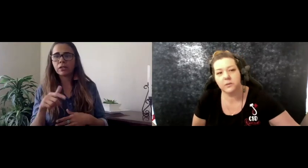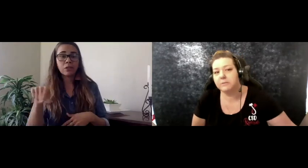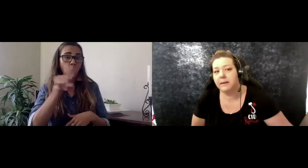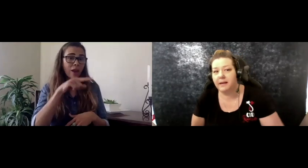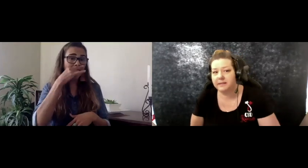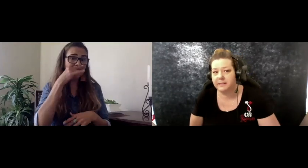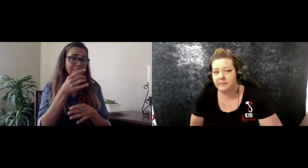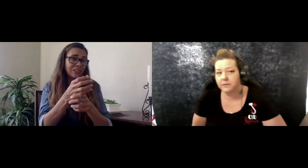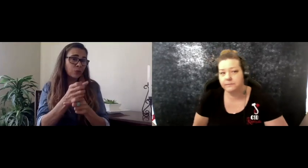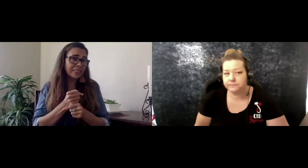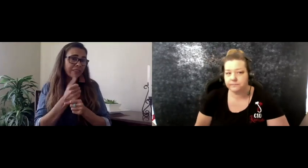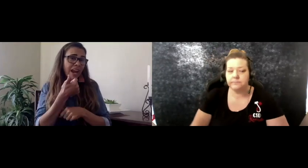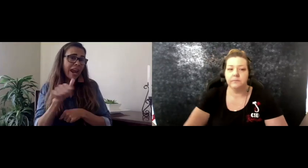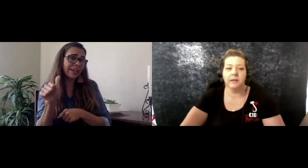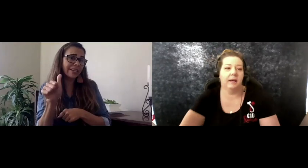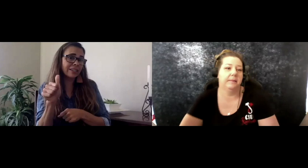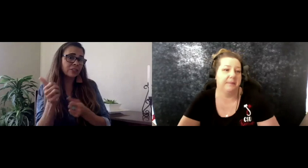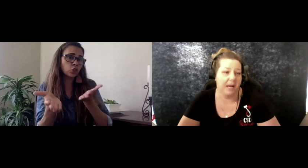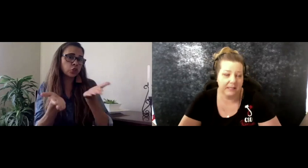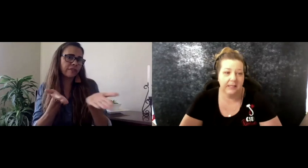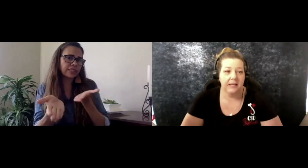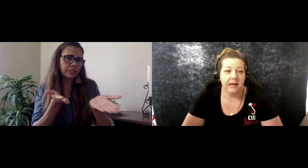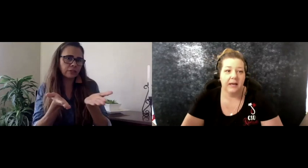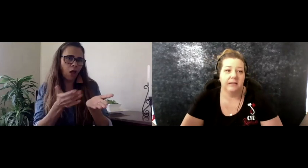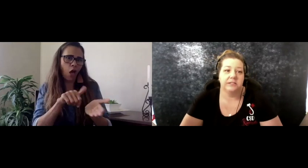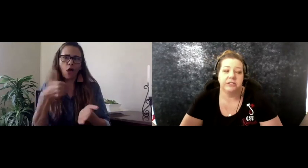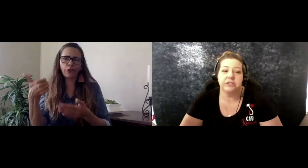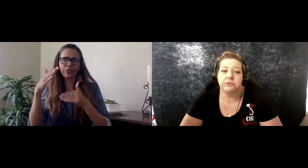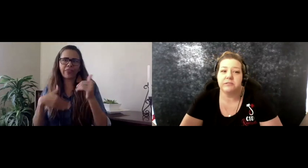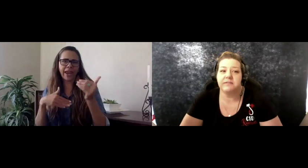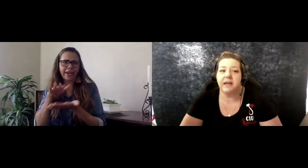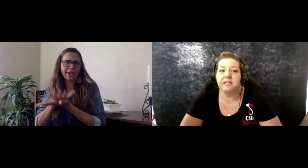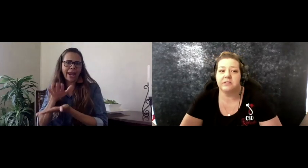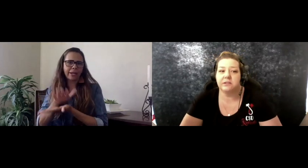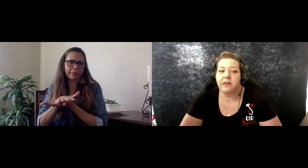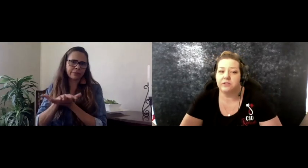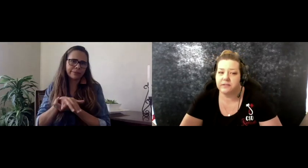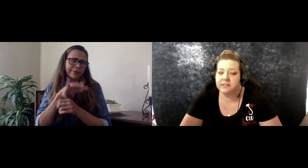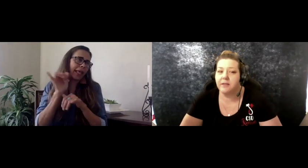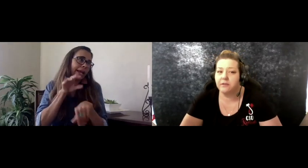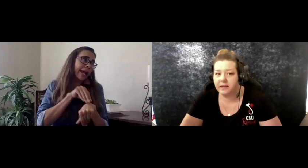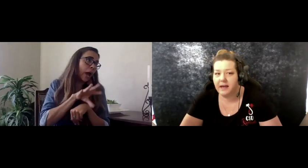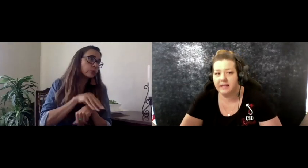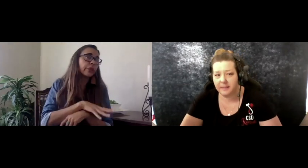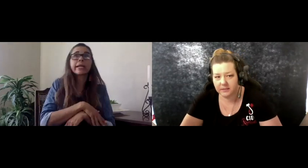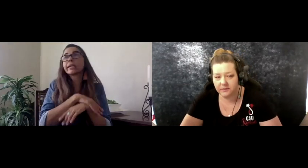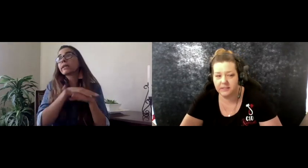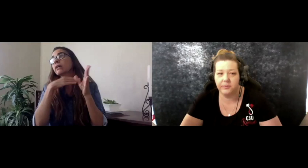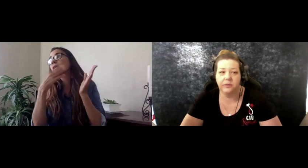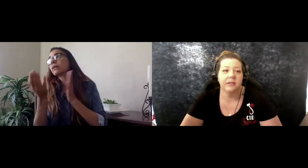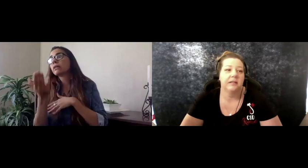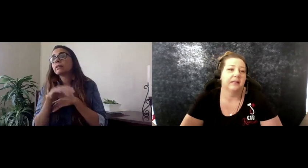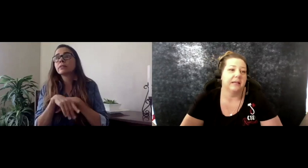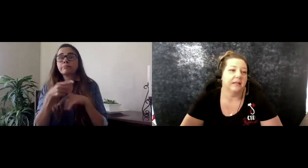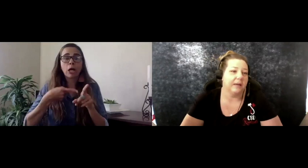This question may apply to some of you and maybe not. Do your children receive any other services other than academics? For